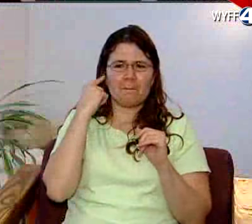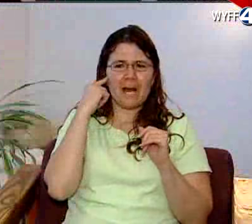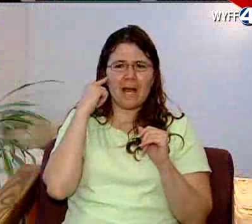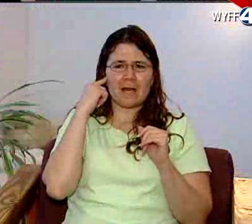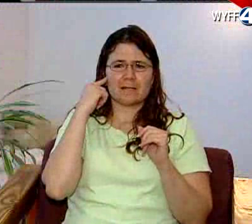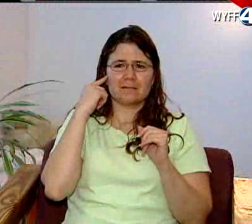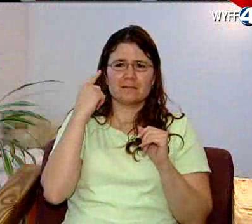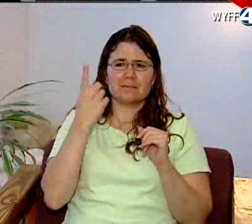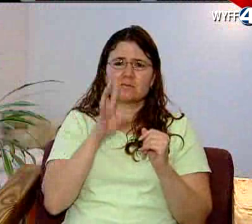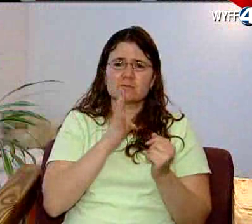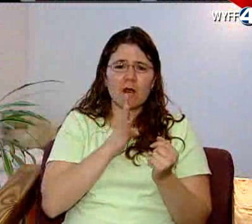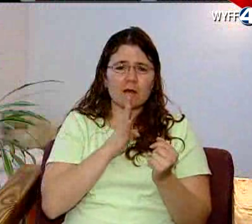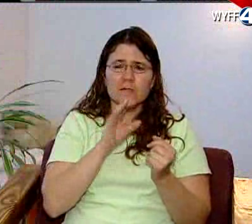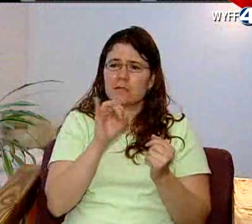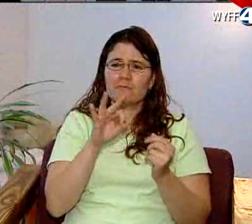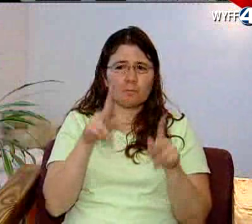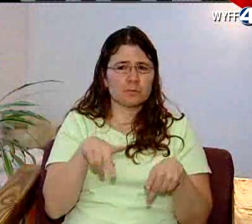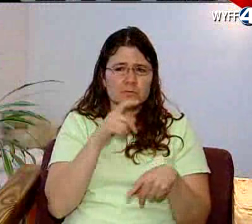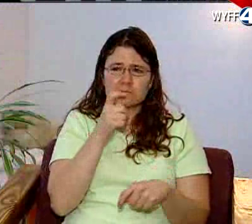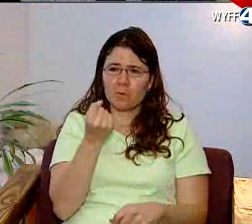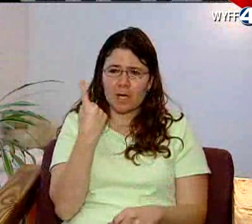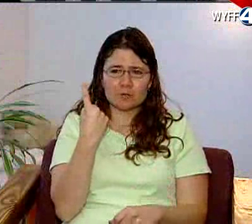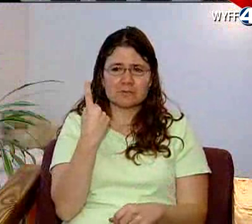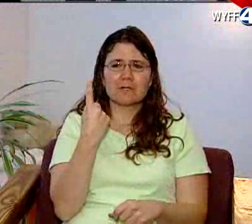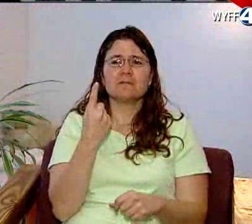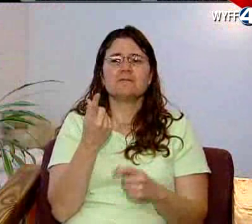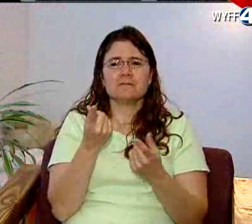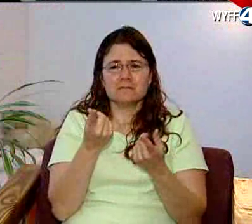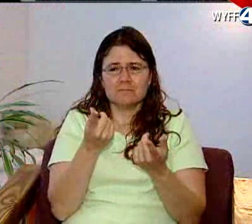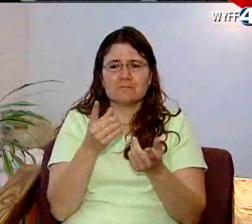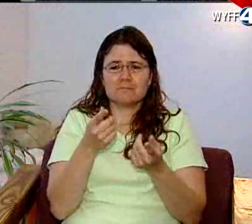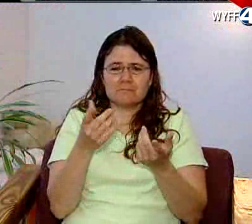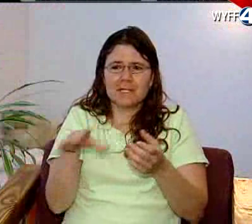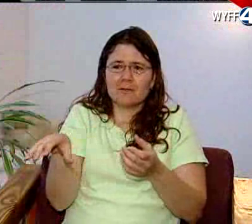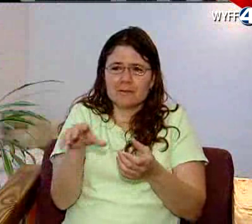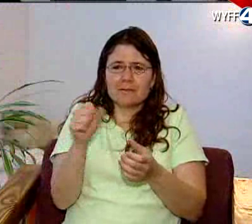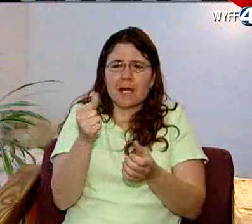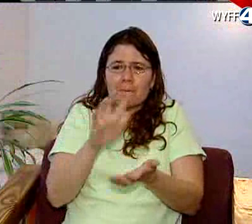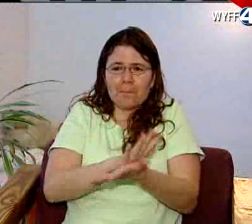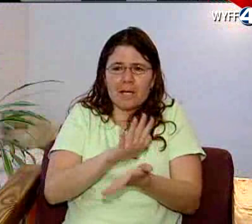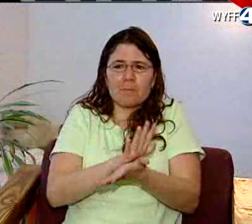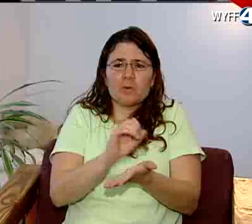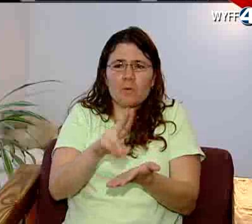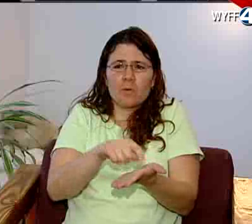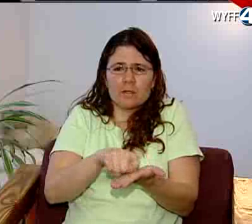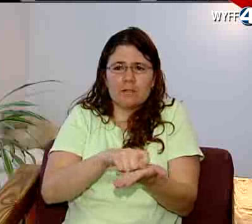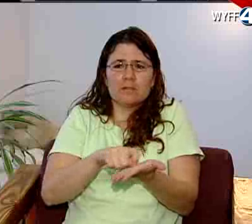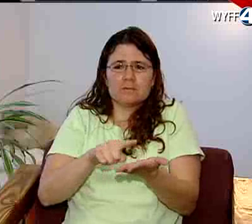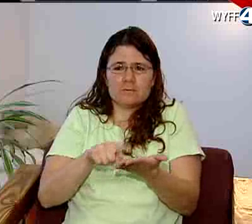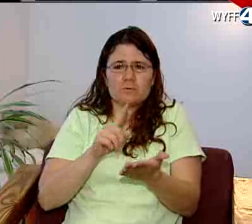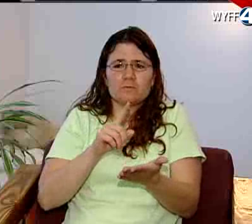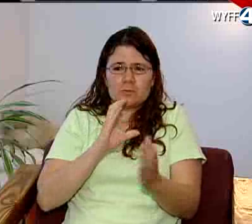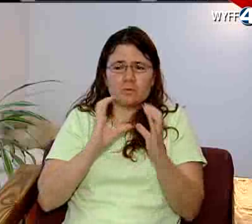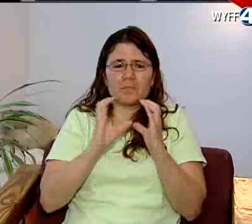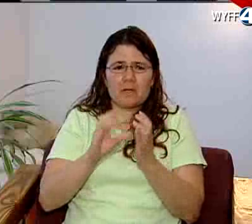Just be more open-minded to, if a person doesn't understand, to continue trying to talk, to get paper, to write something